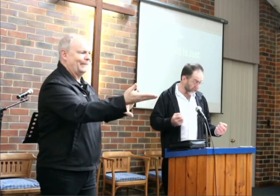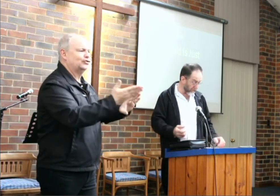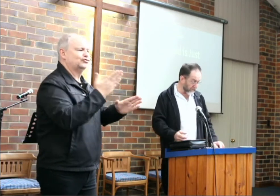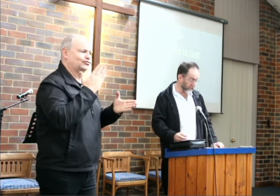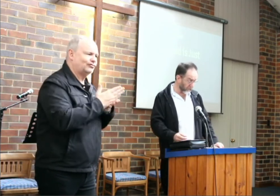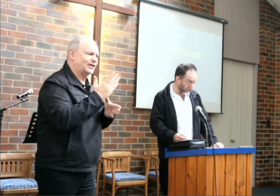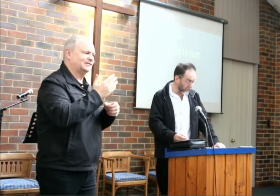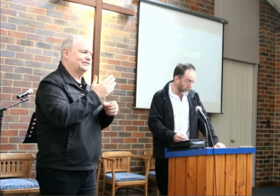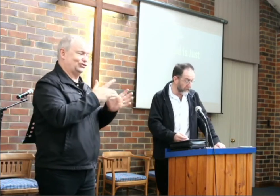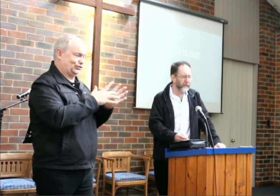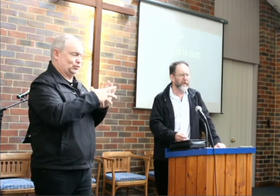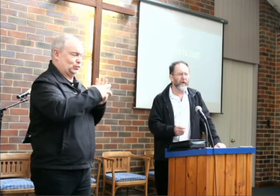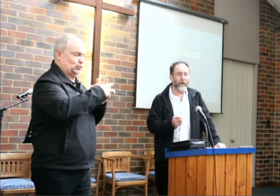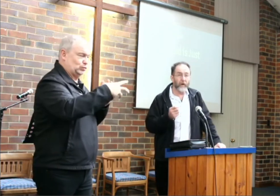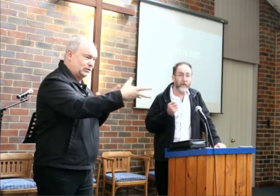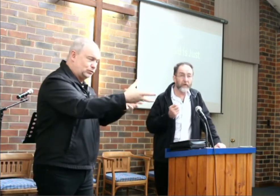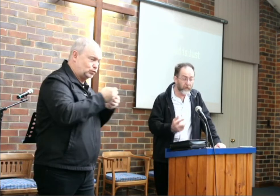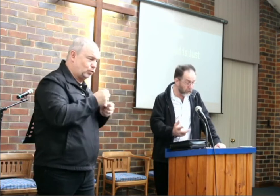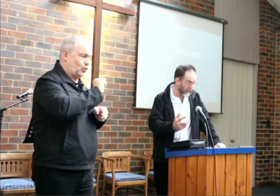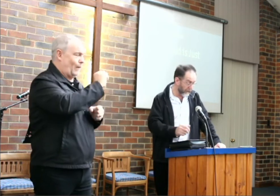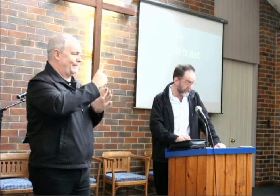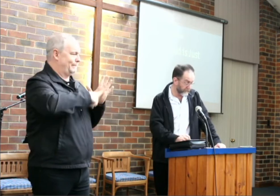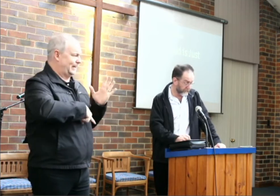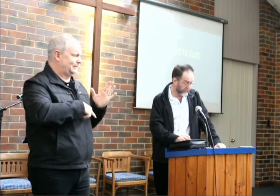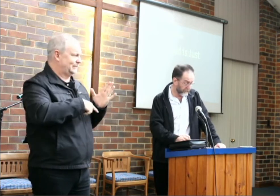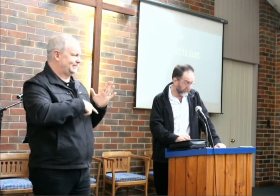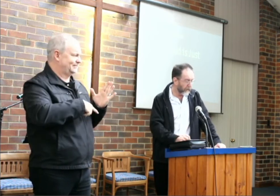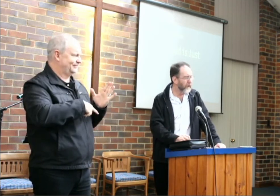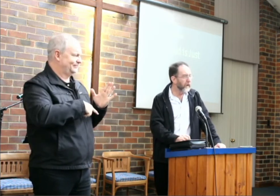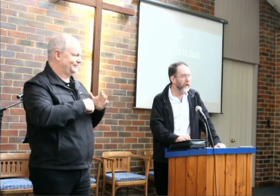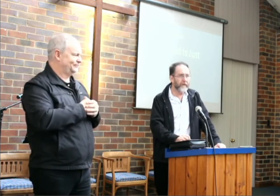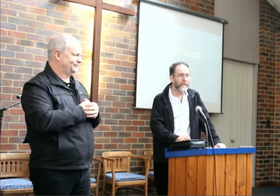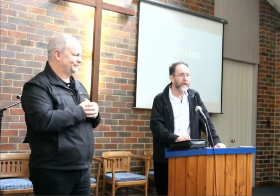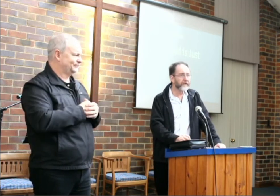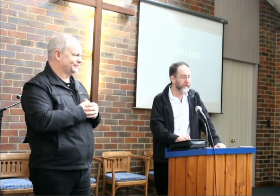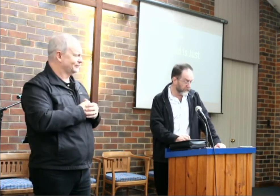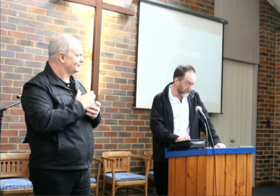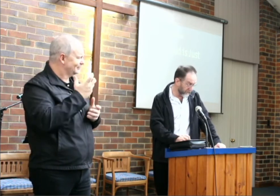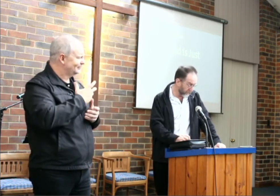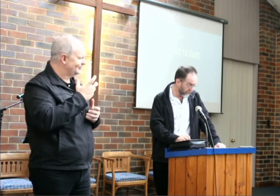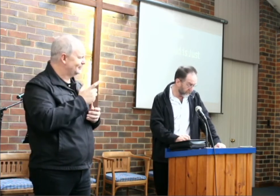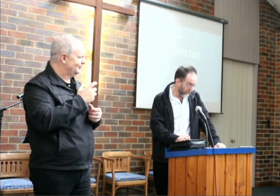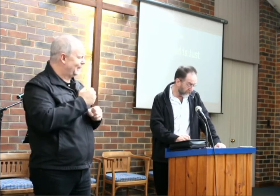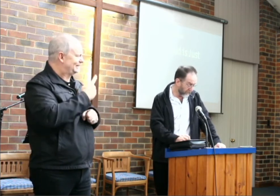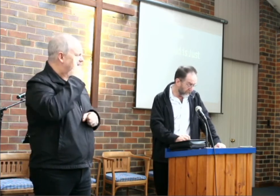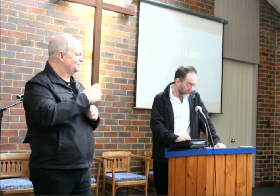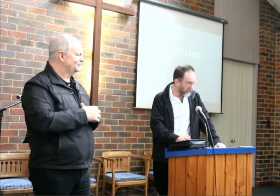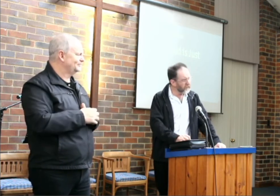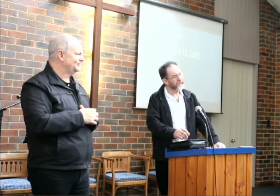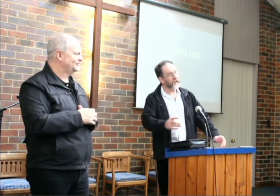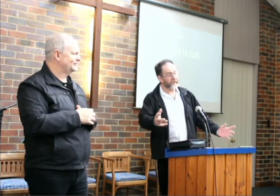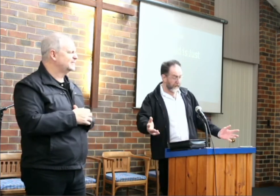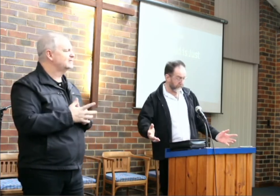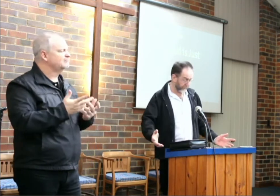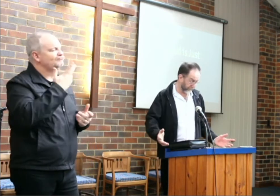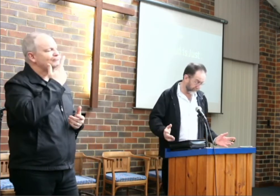that Jesus took your punishment on your behalf. And that makes sense, doesn't it? So